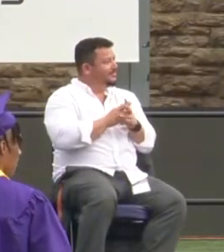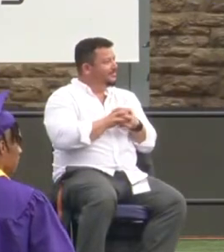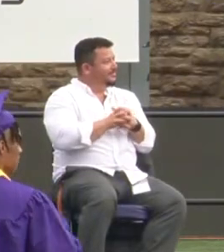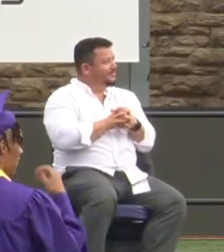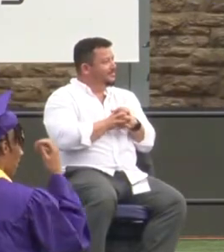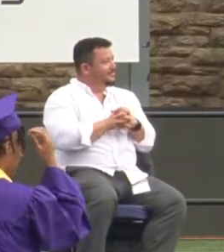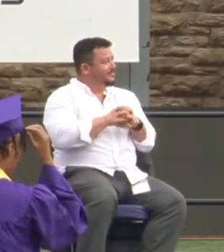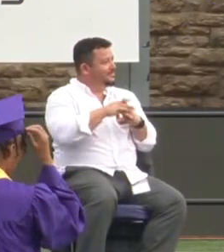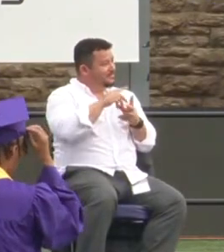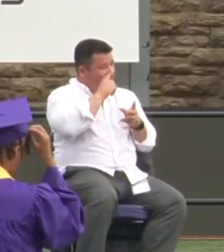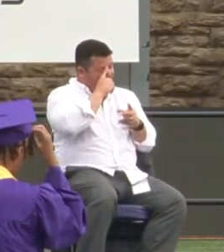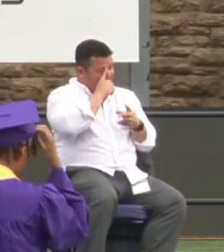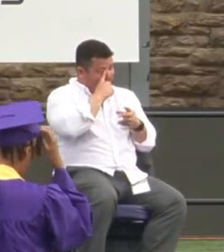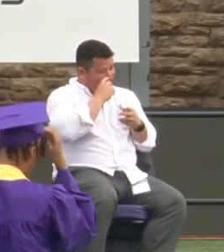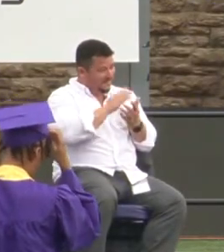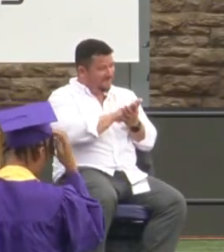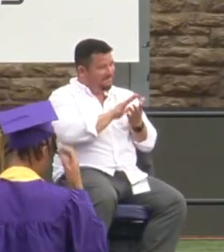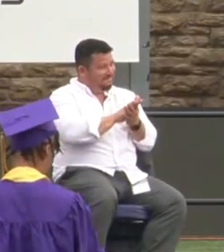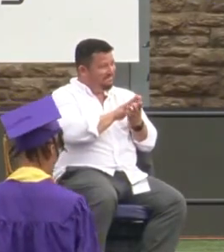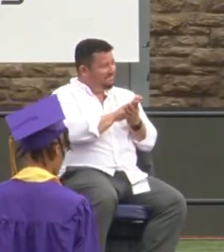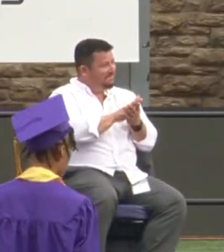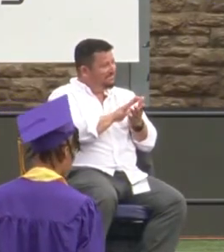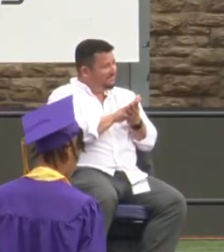Elena Tucker.